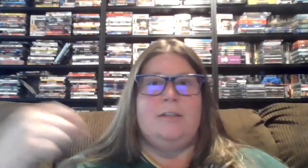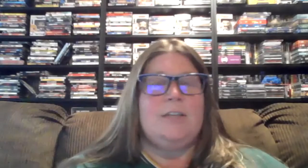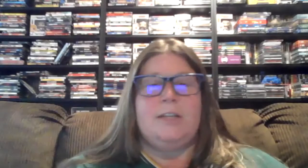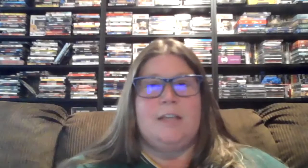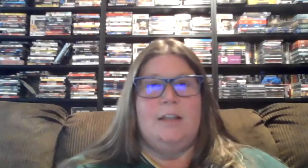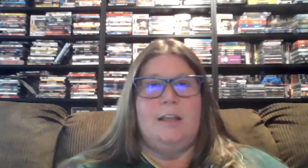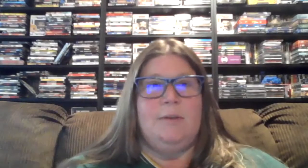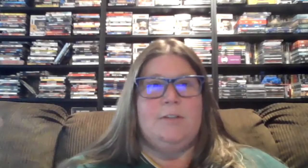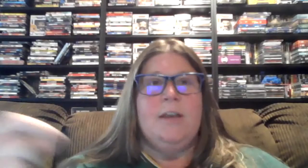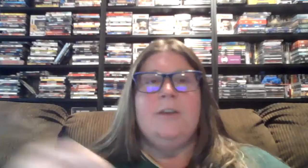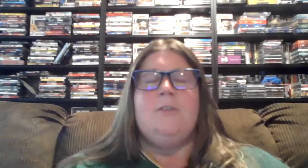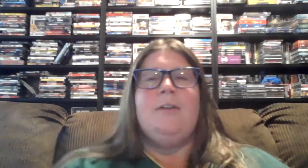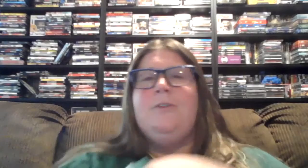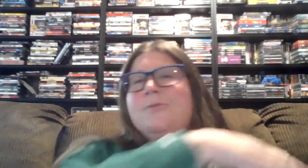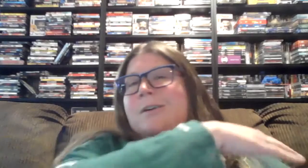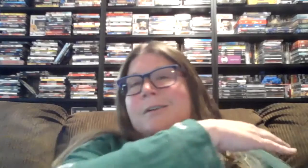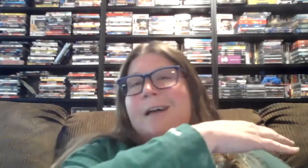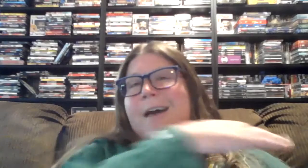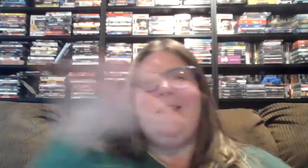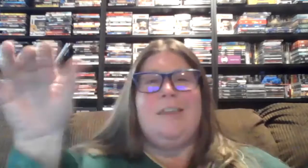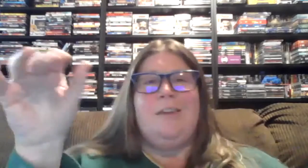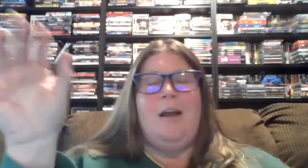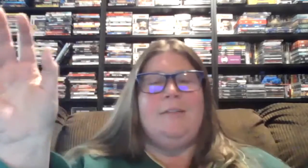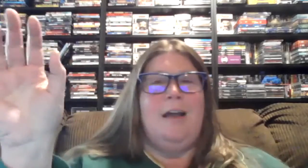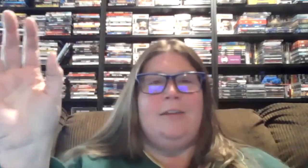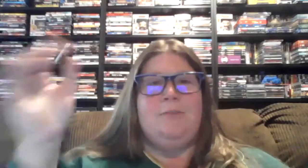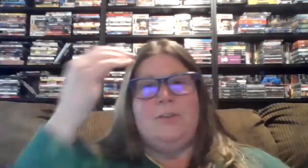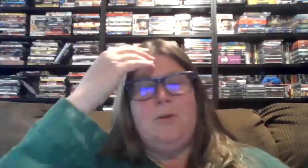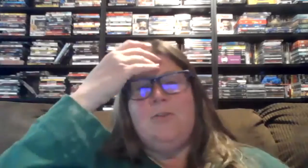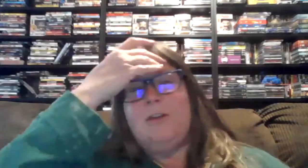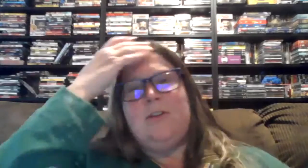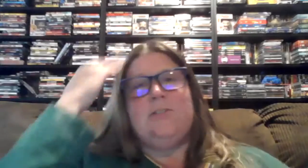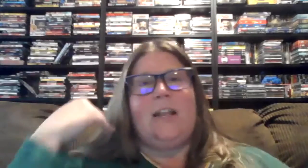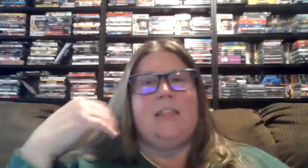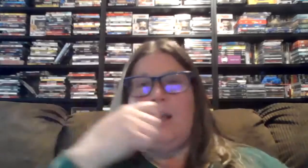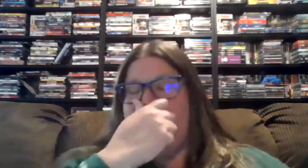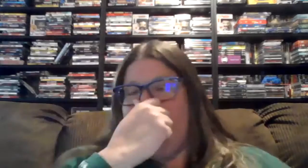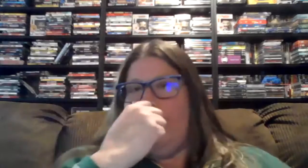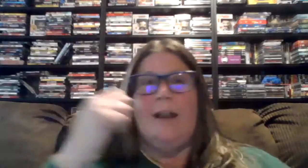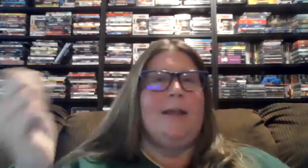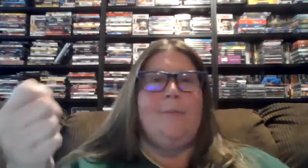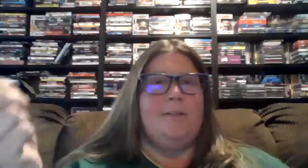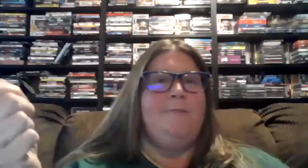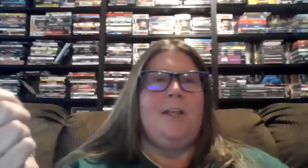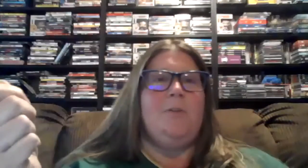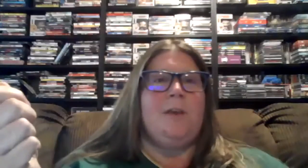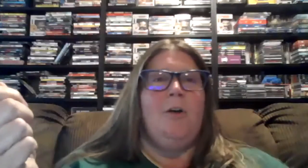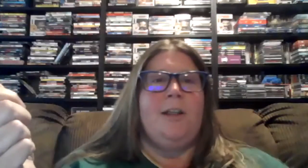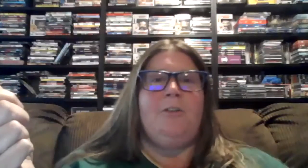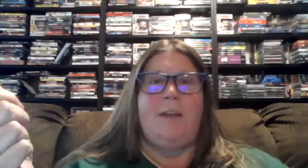teaching sign language. You can Google anything on YouTube, or you can search anything. And a lot of times there's a video that's already